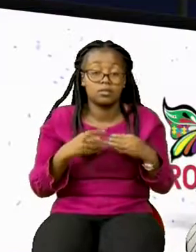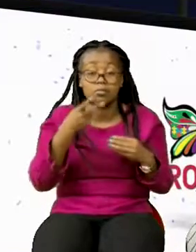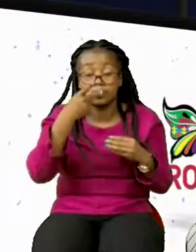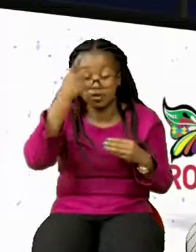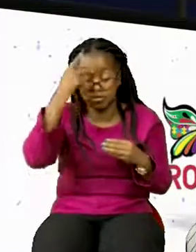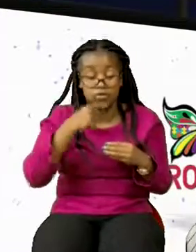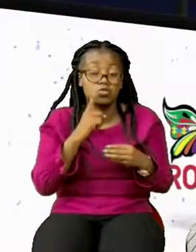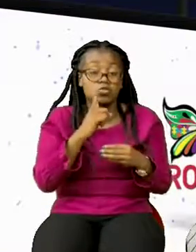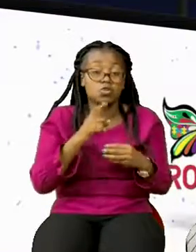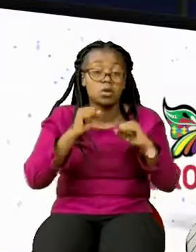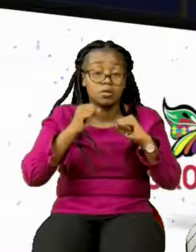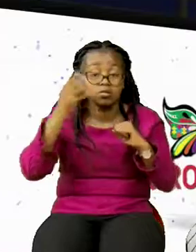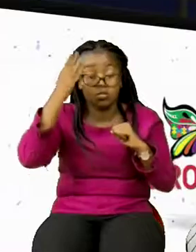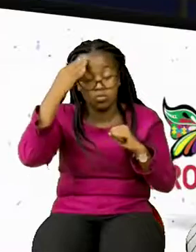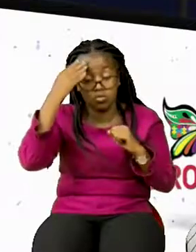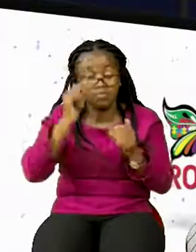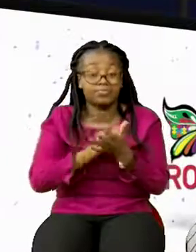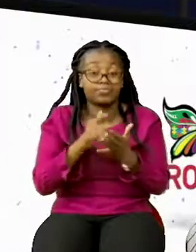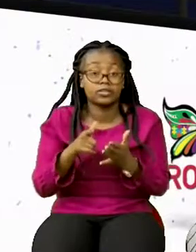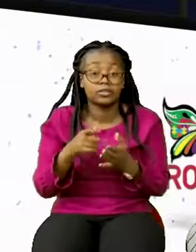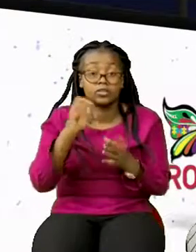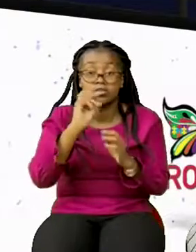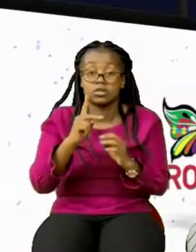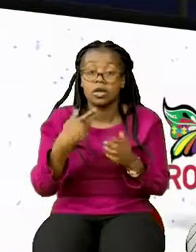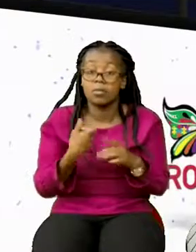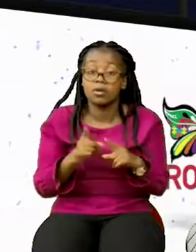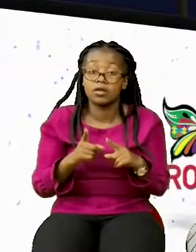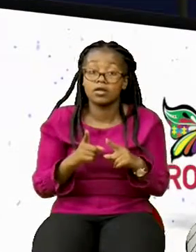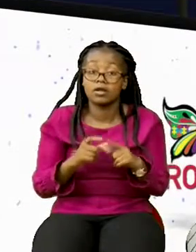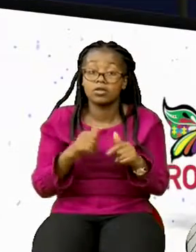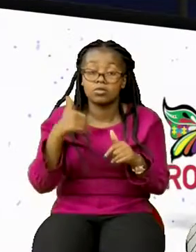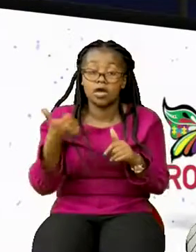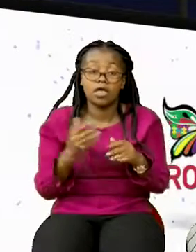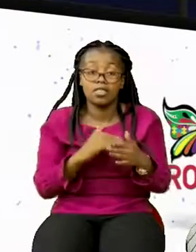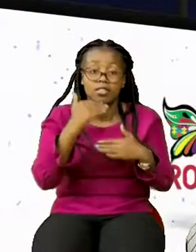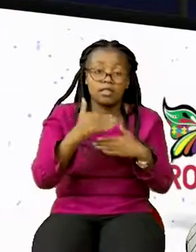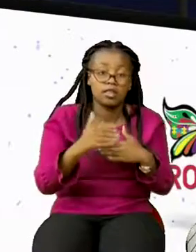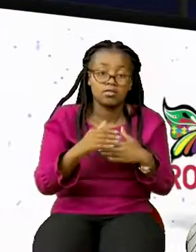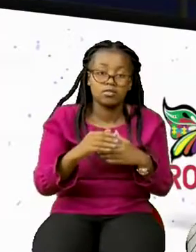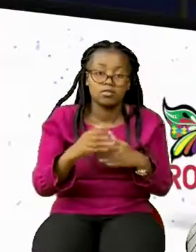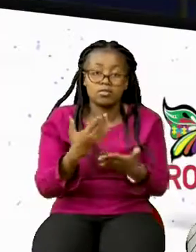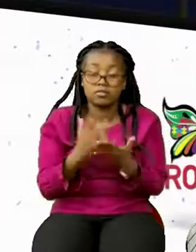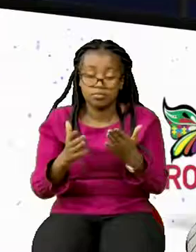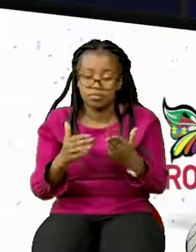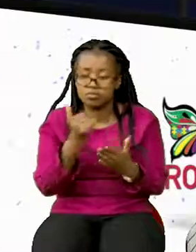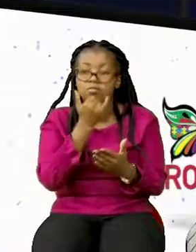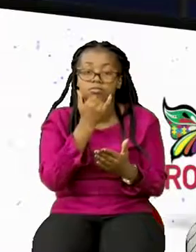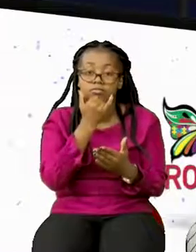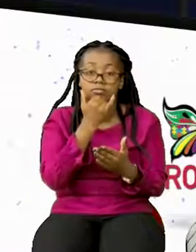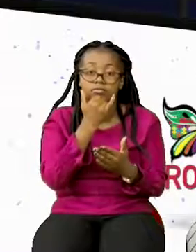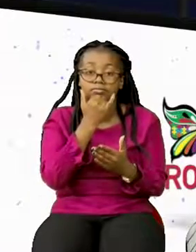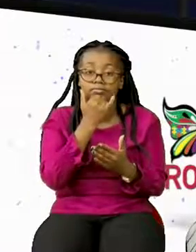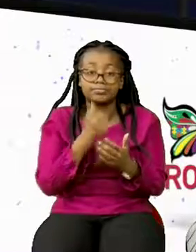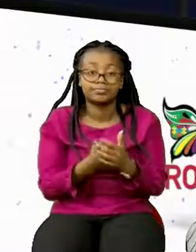you are able to know that this is okay. But when it gets to another level, you're like, okay, something is wrong. So